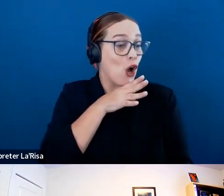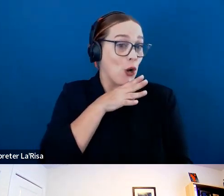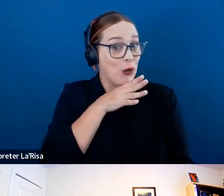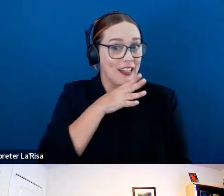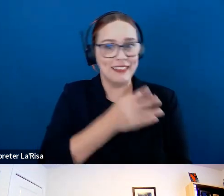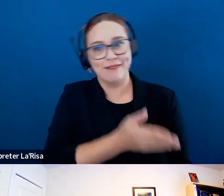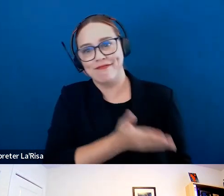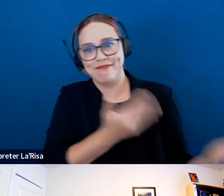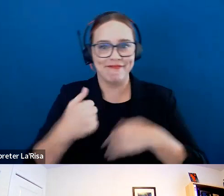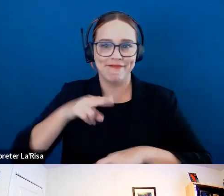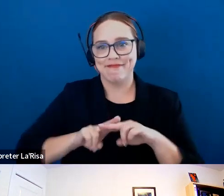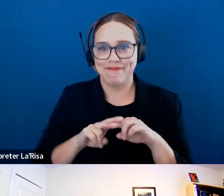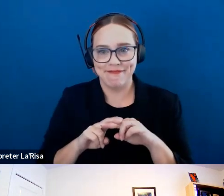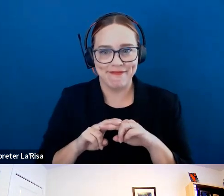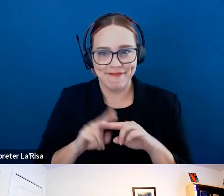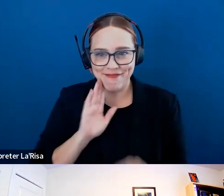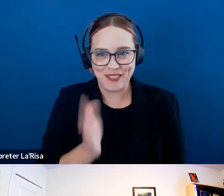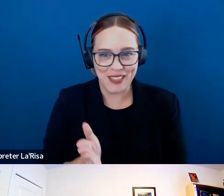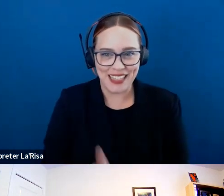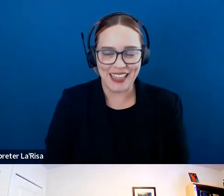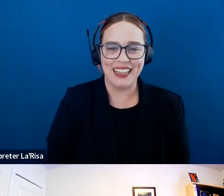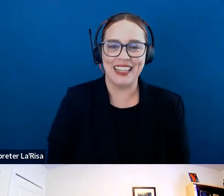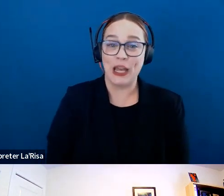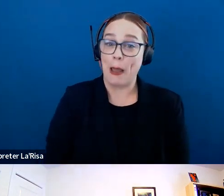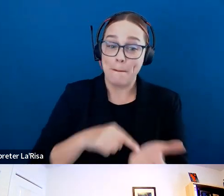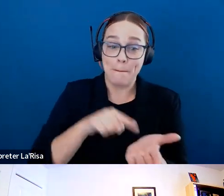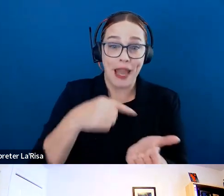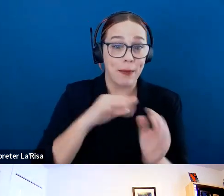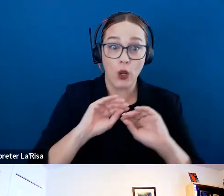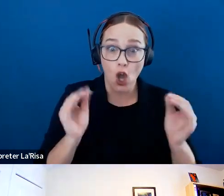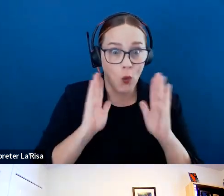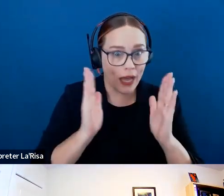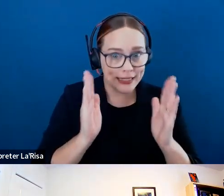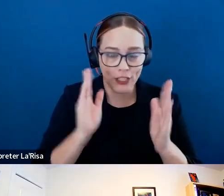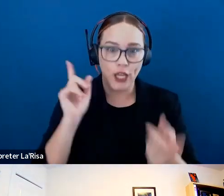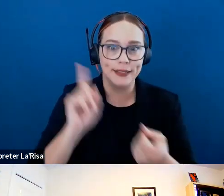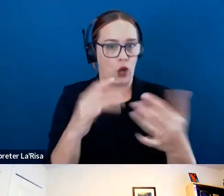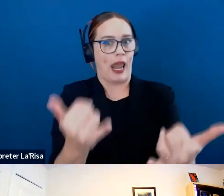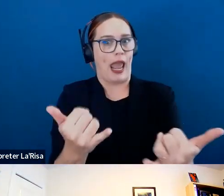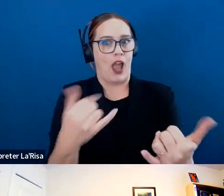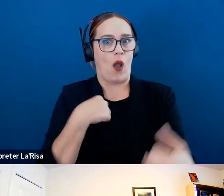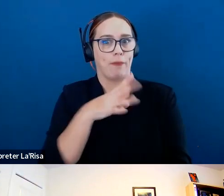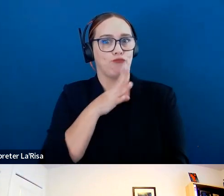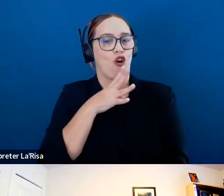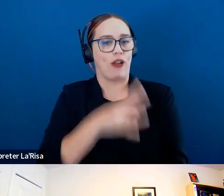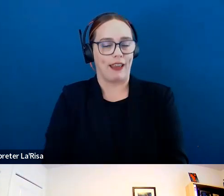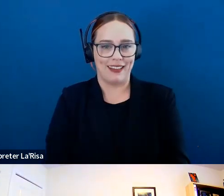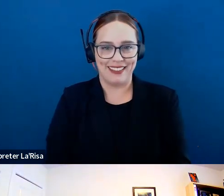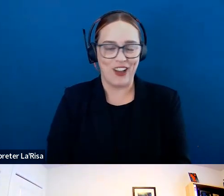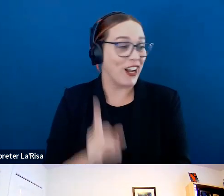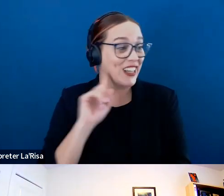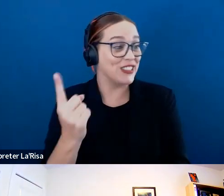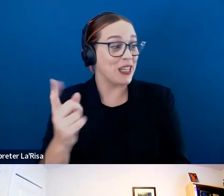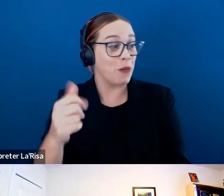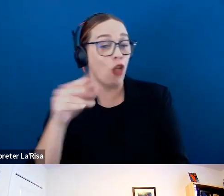wants to come up here. He doesn't pay me any attention unless I'm talking or he hears someone else talk.